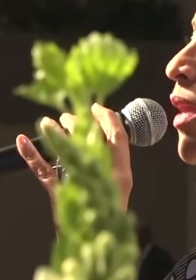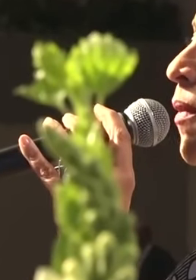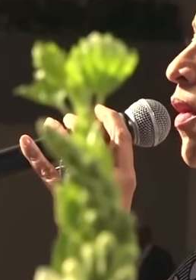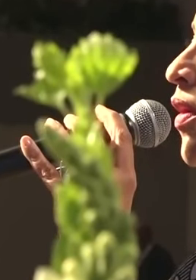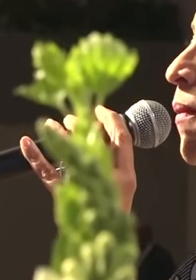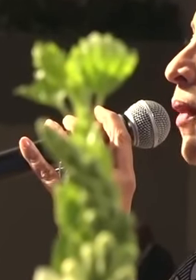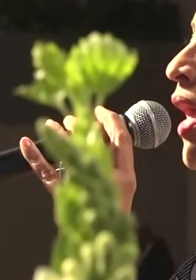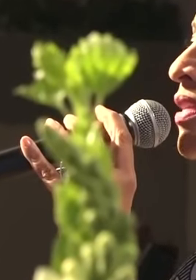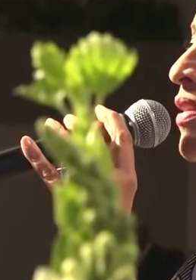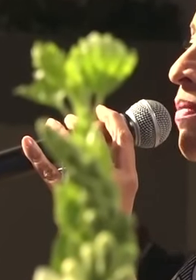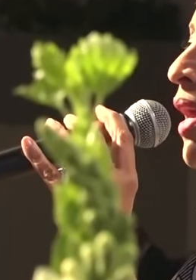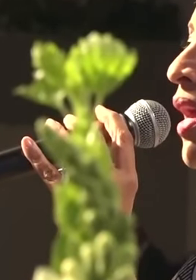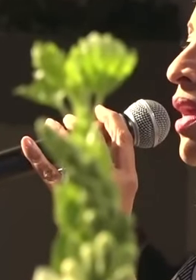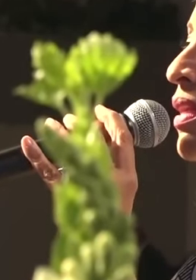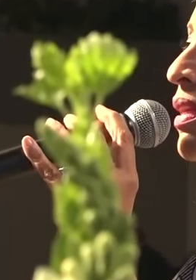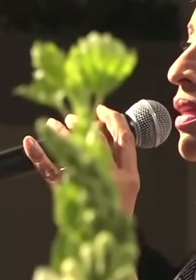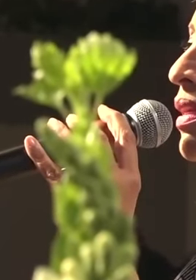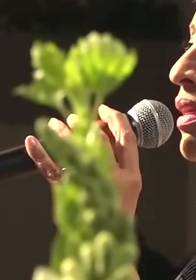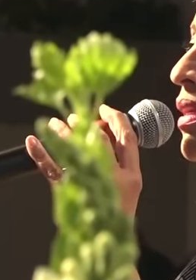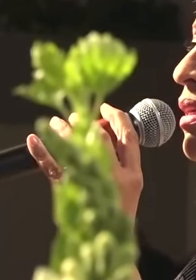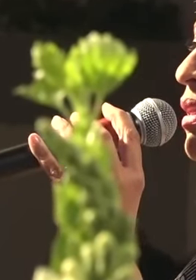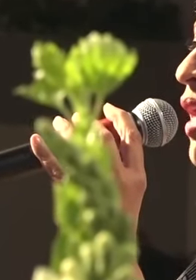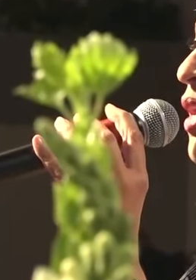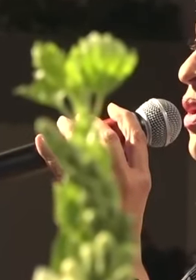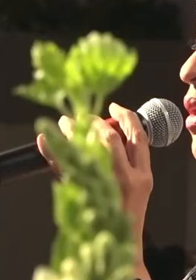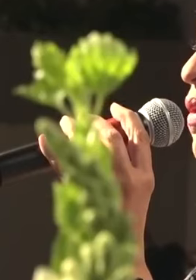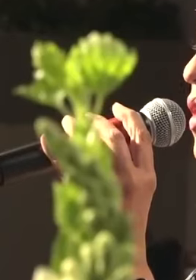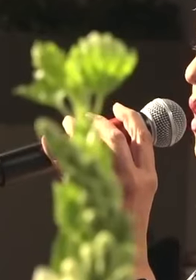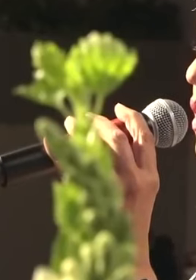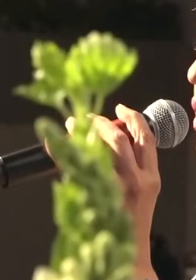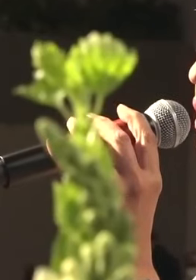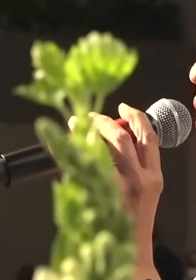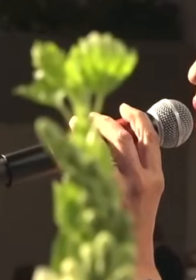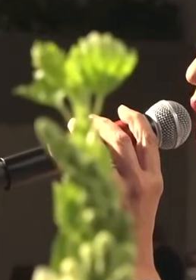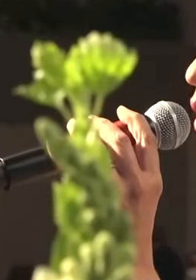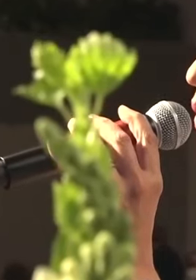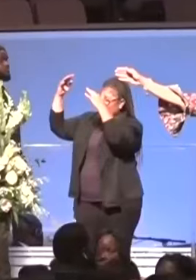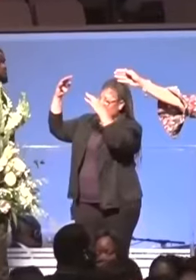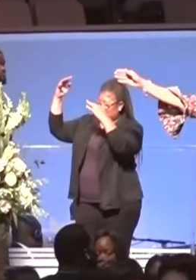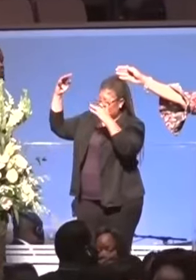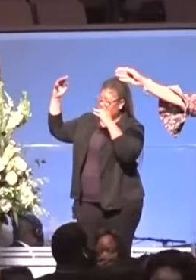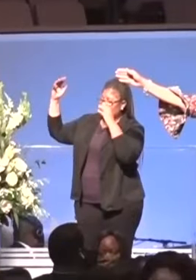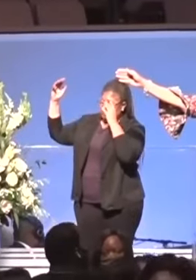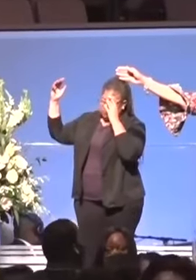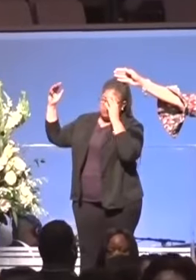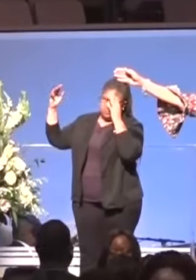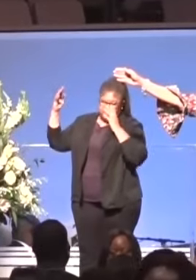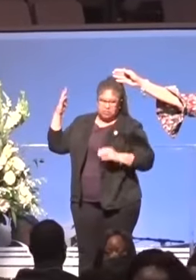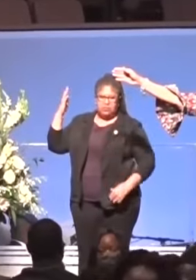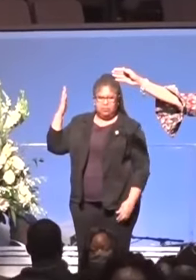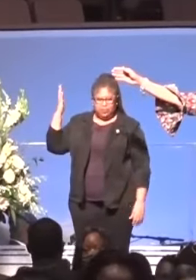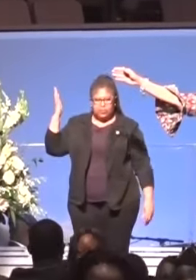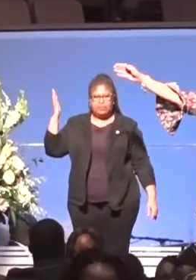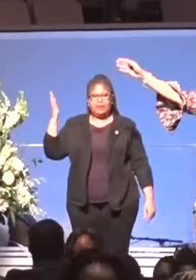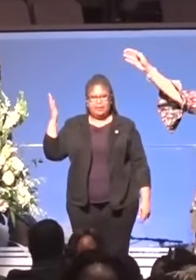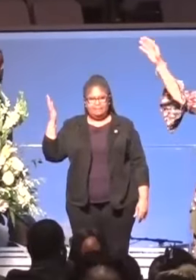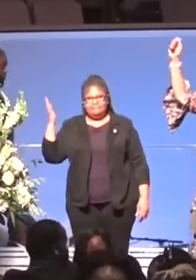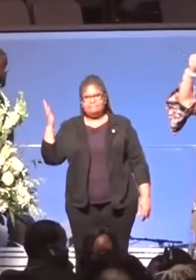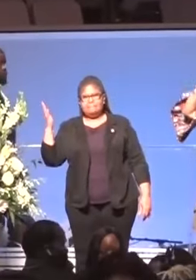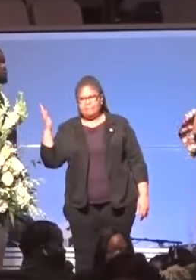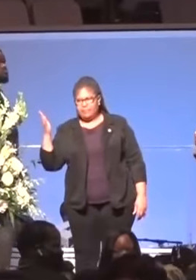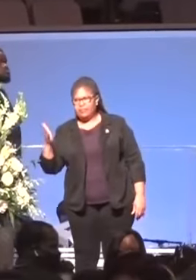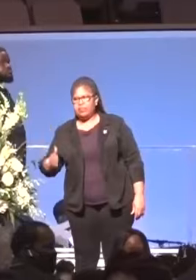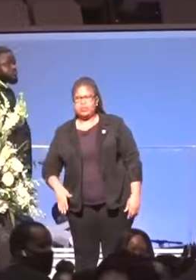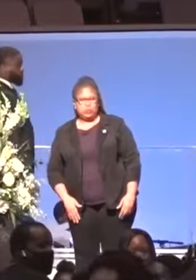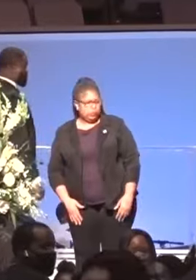Amen. We'll keep order in place. Amen. Thank you, Lord. Thank you. Yes. Yes.